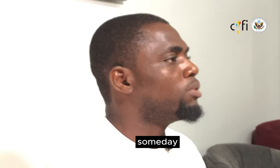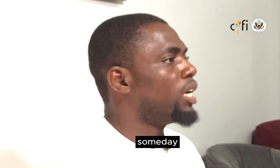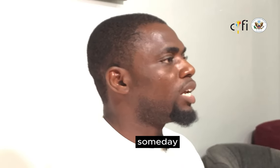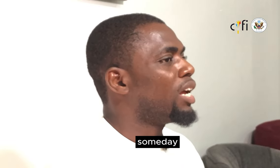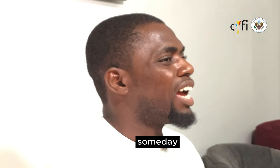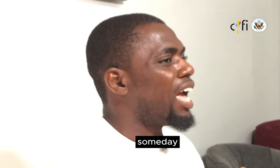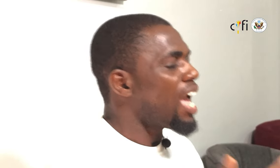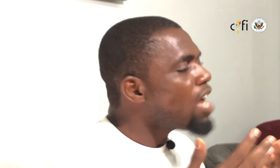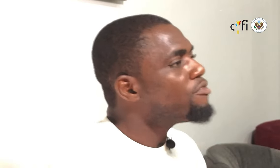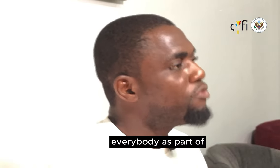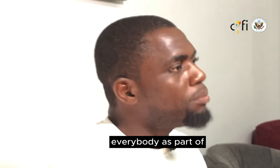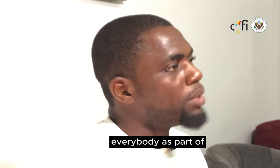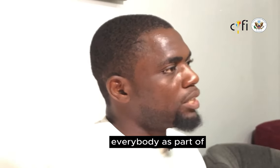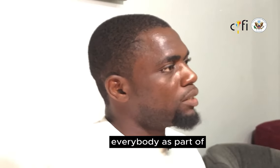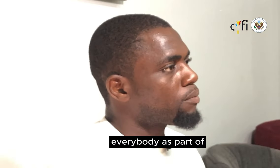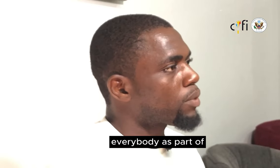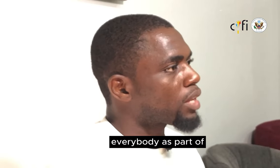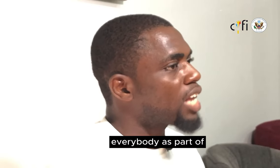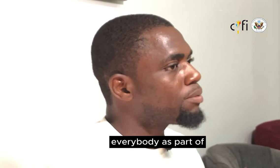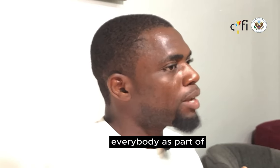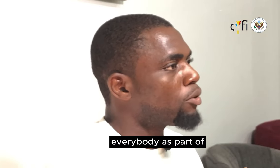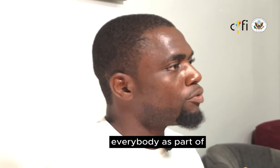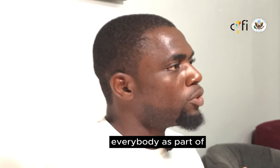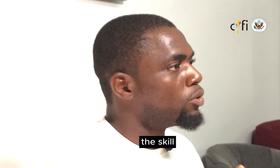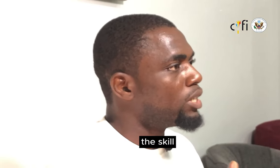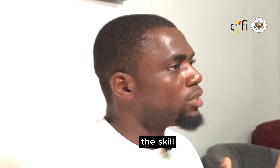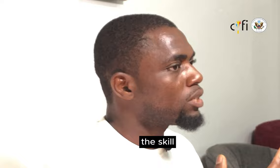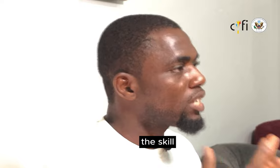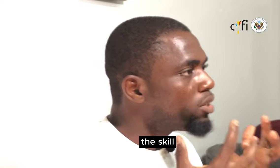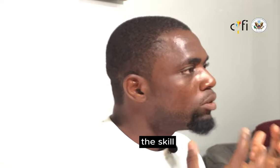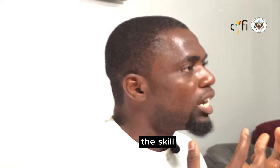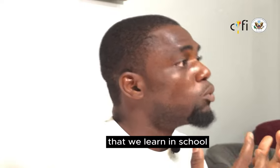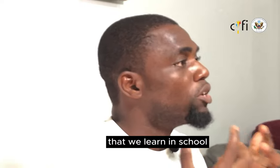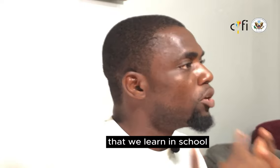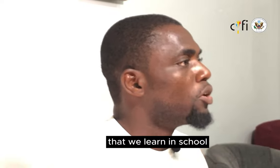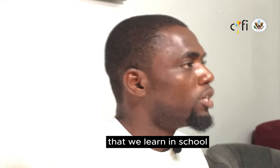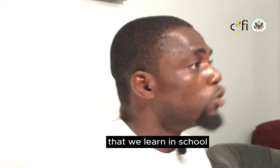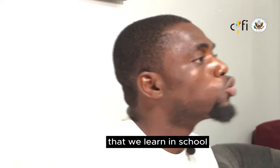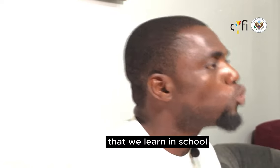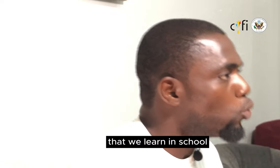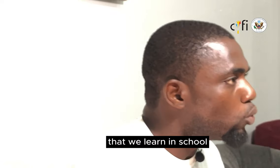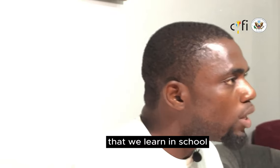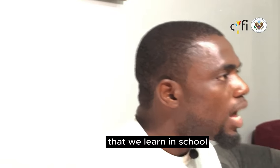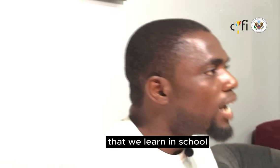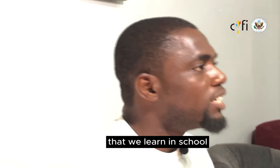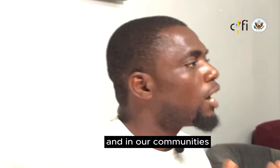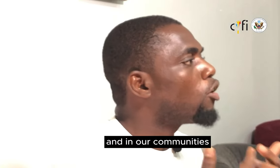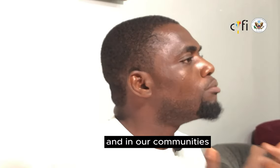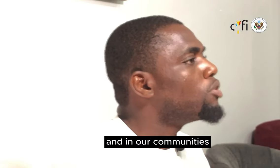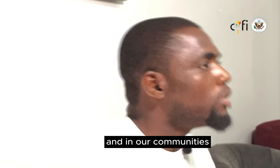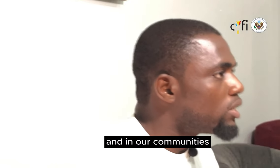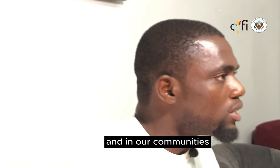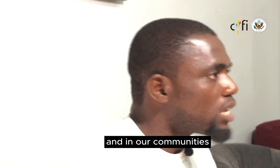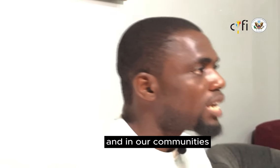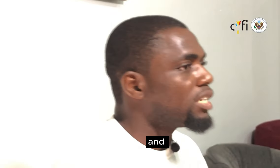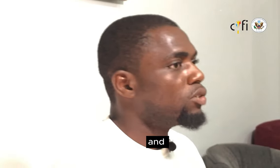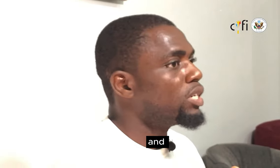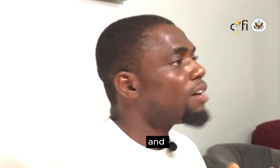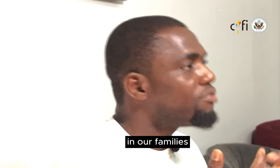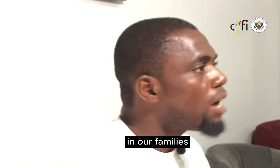someday everybody, as part of the skill that we learn in school and in our communities and in our